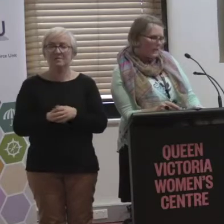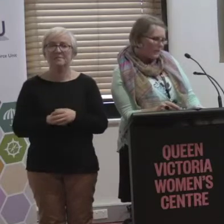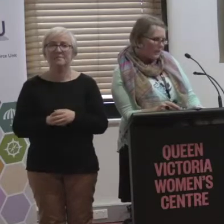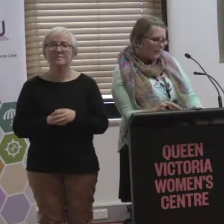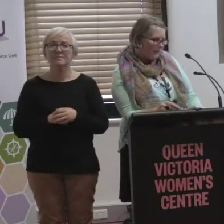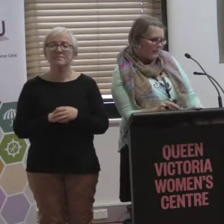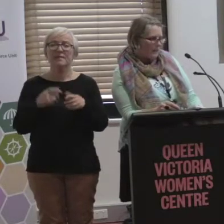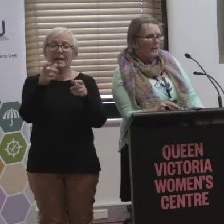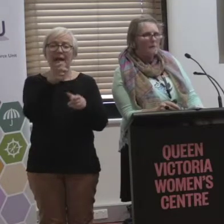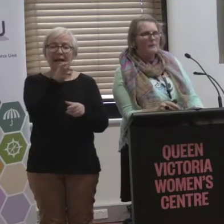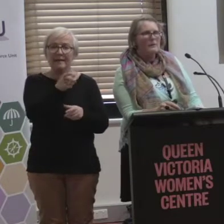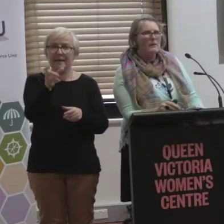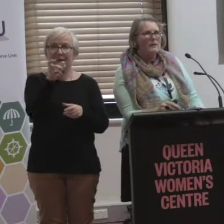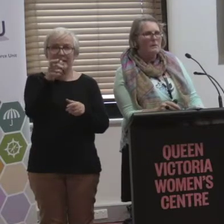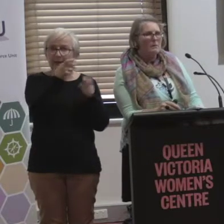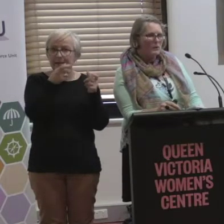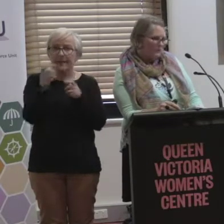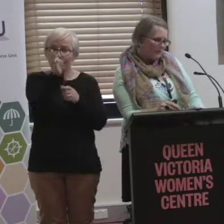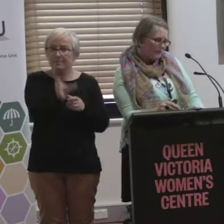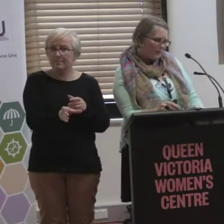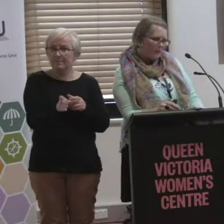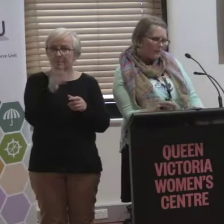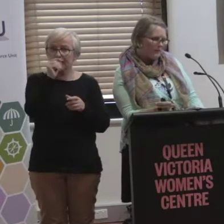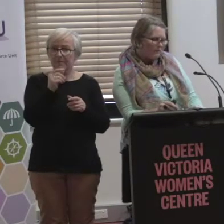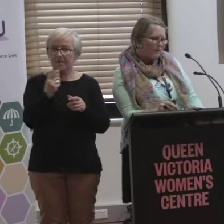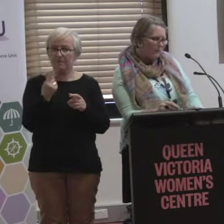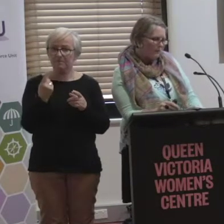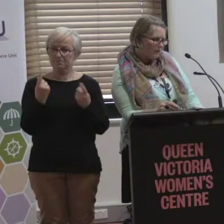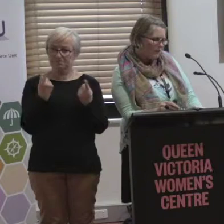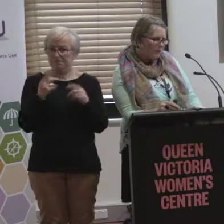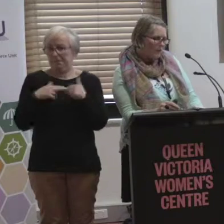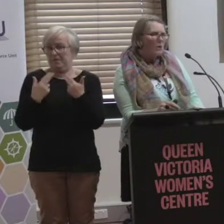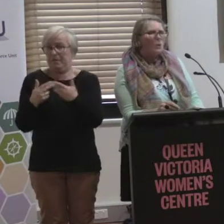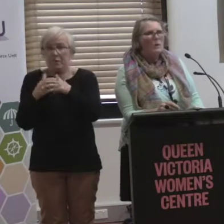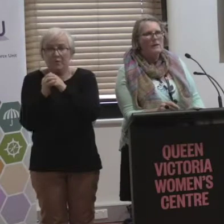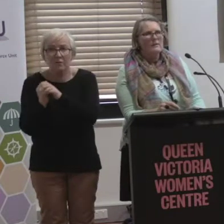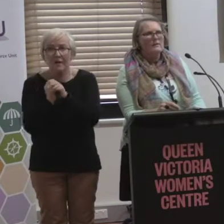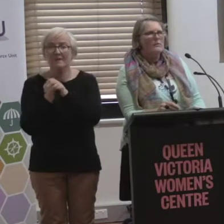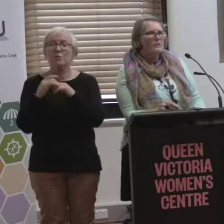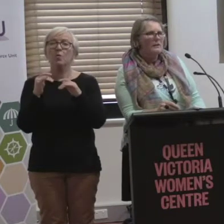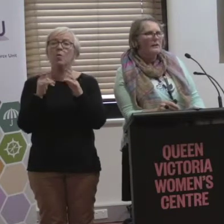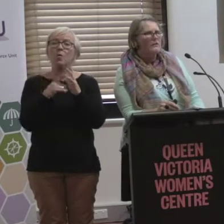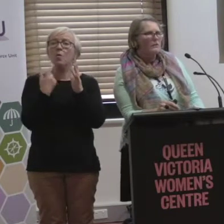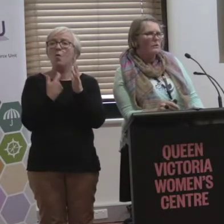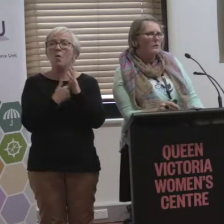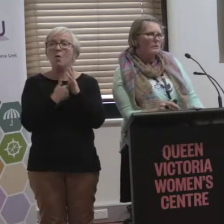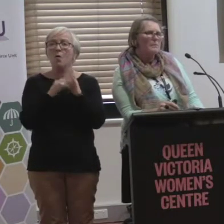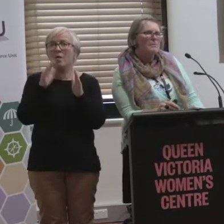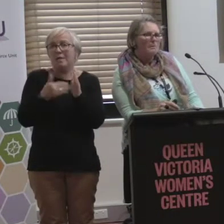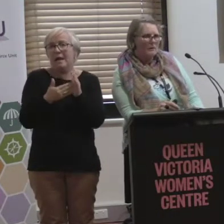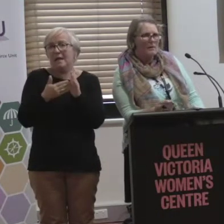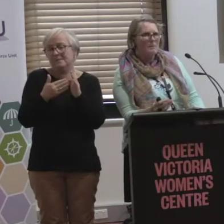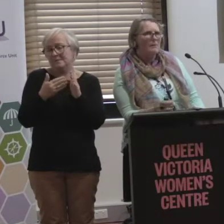a guardian can be someone that's been appointed who is a family or friend, or, as I said before, as a last resort, it's